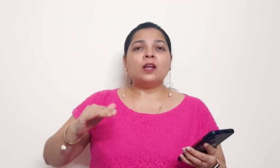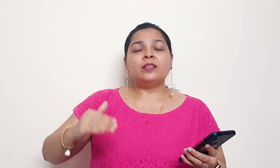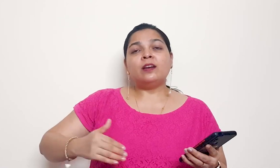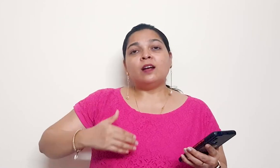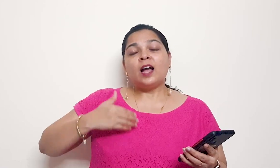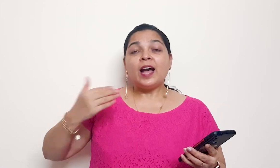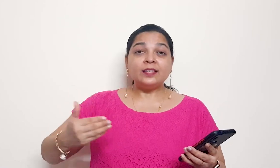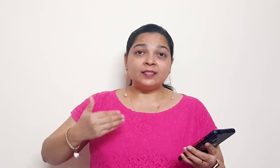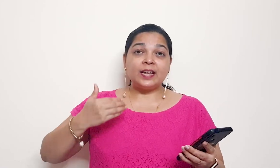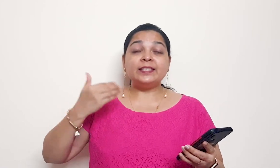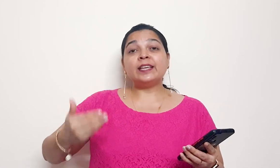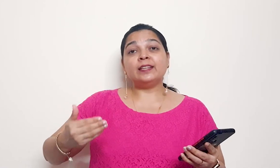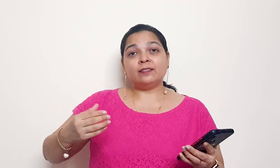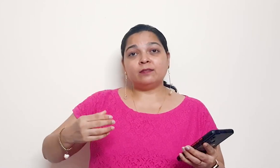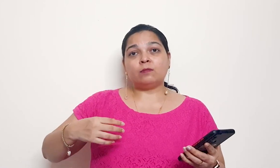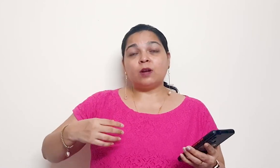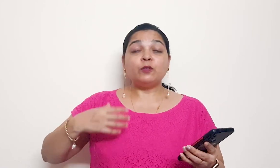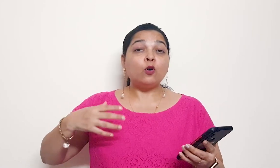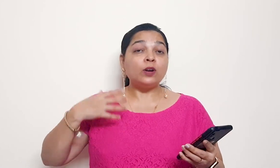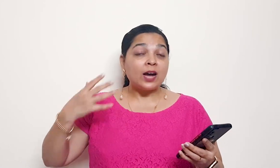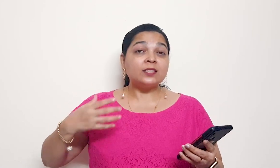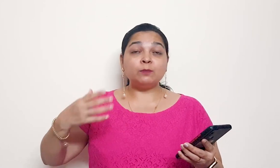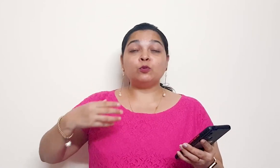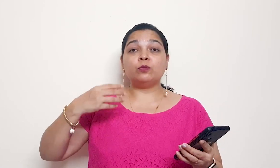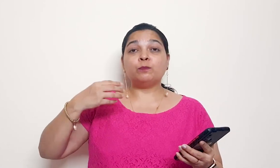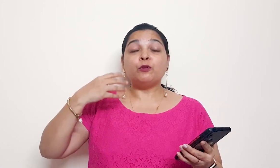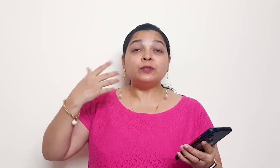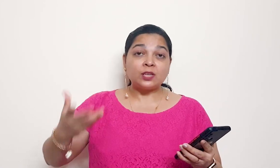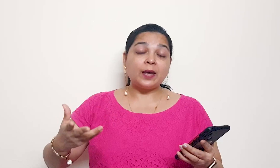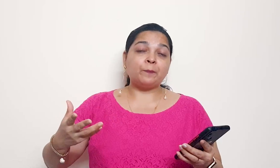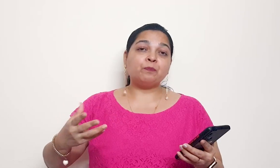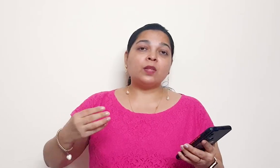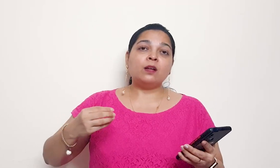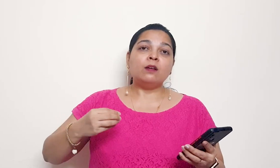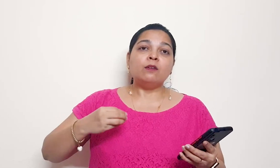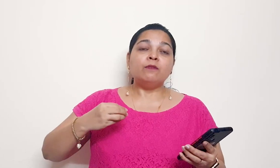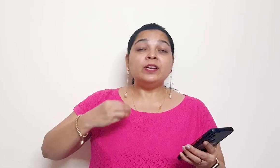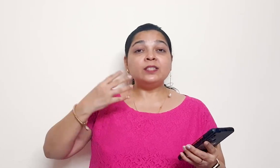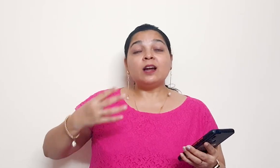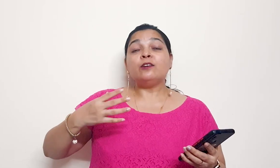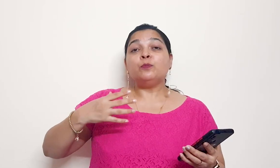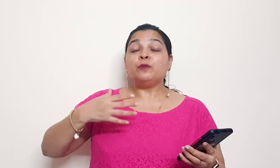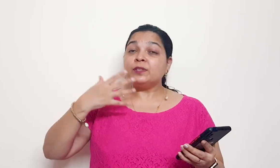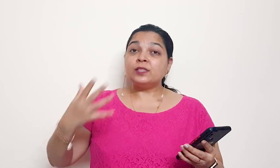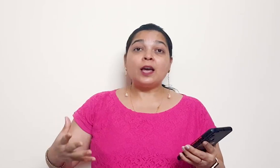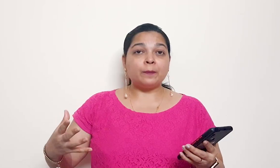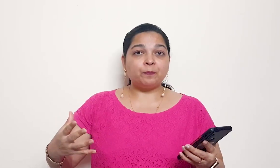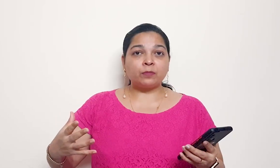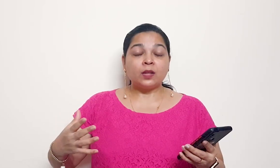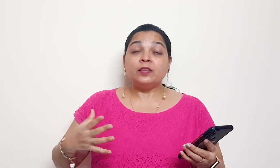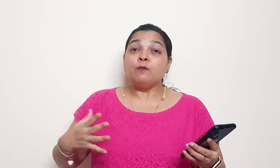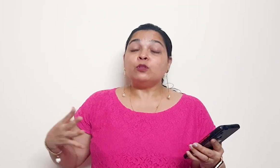see that as Ezekiel, God asked him to prophesy, when he started to